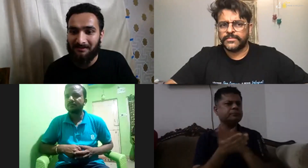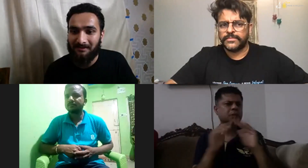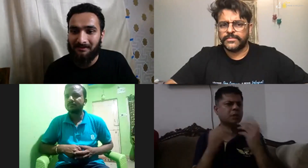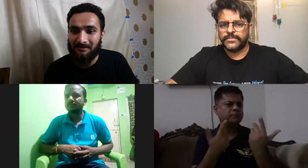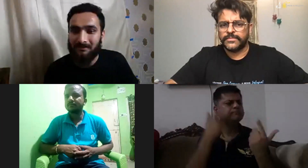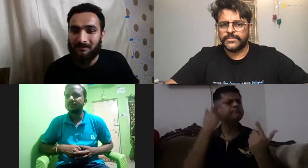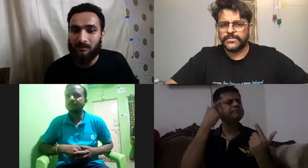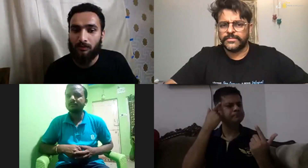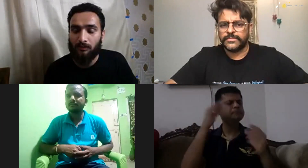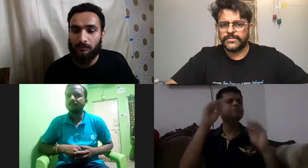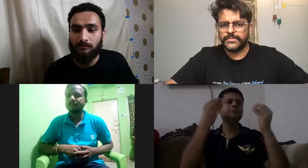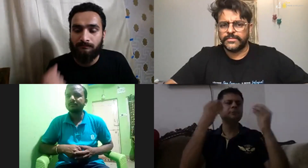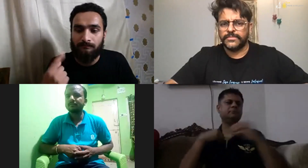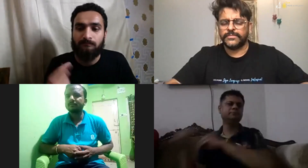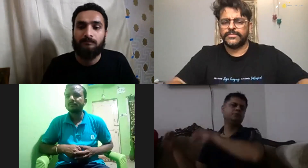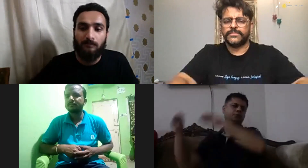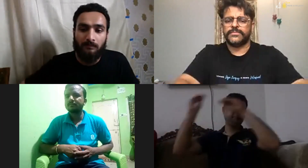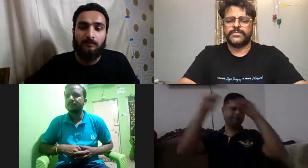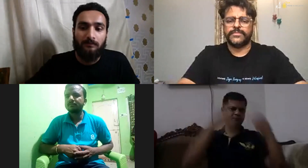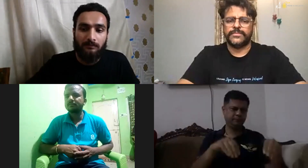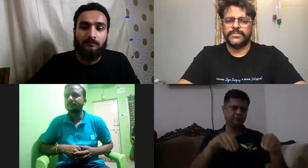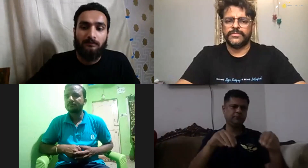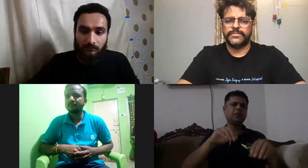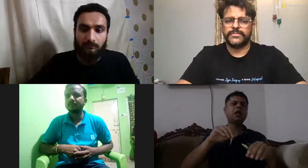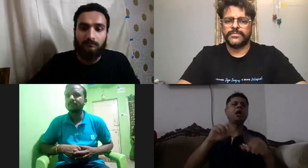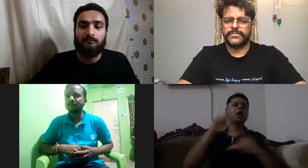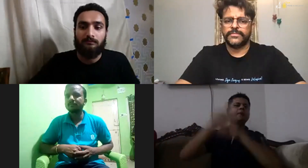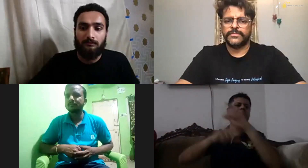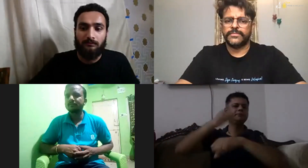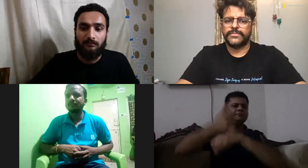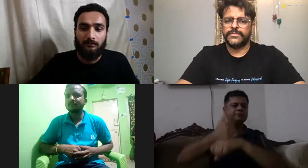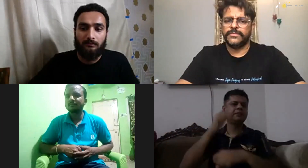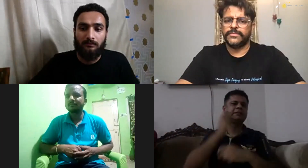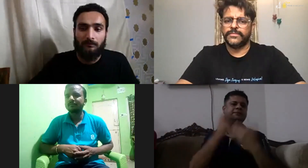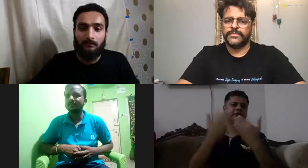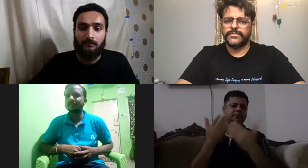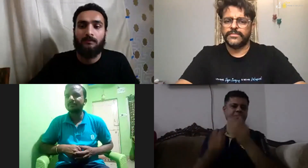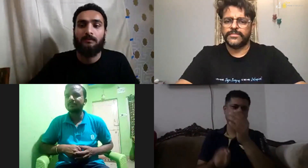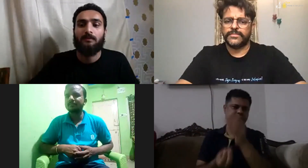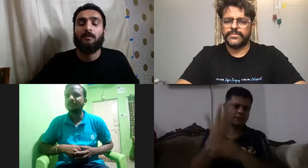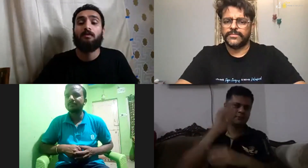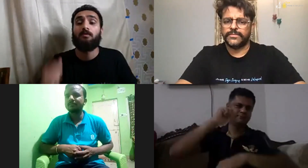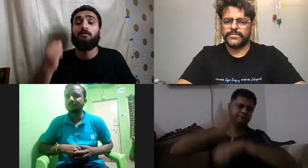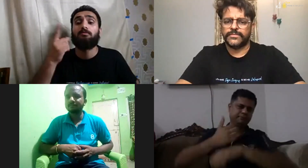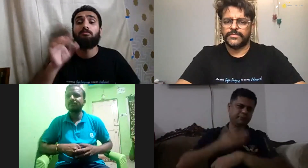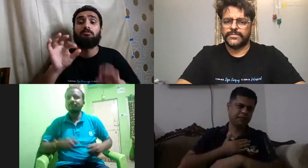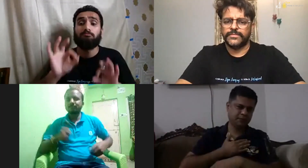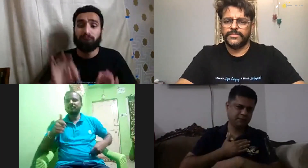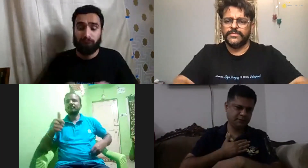not throughout the world, but not in India. So I decided to move back and start a company called Deaf